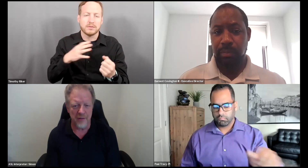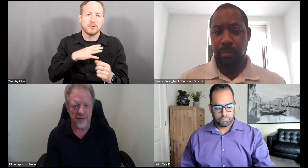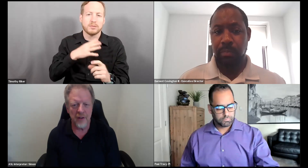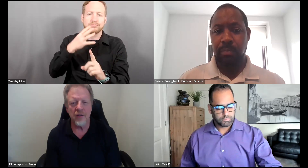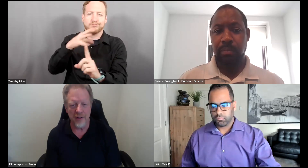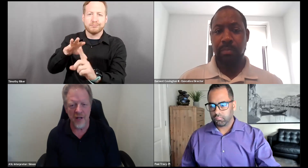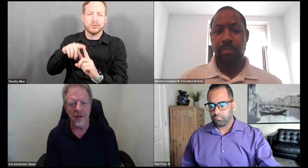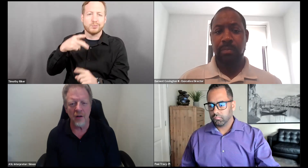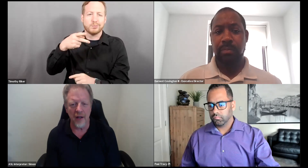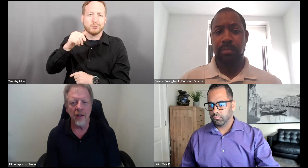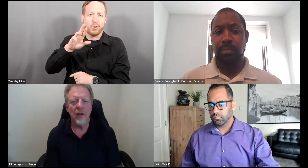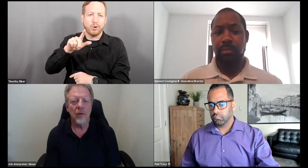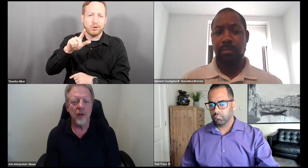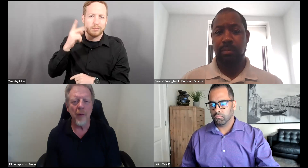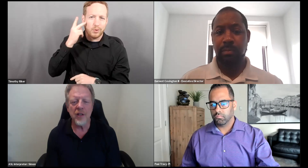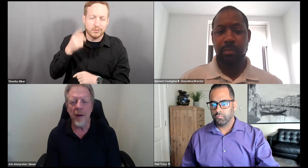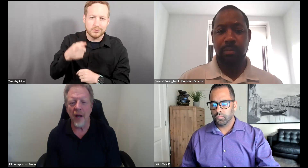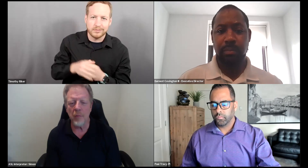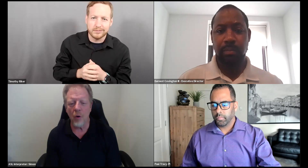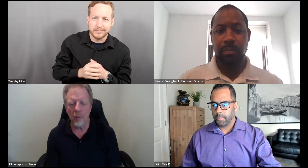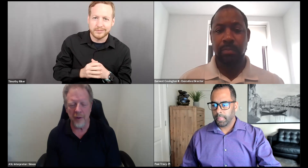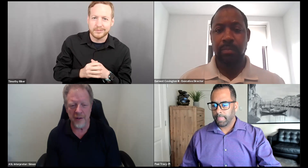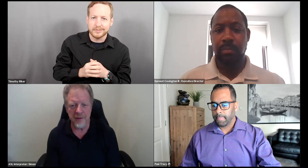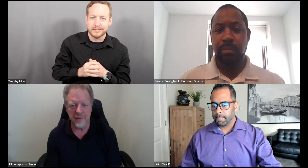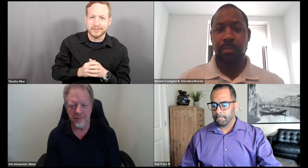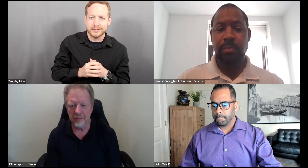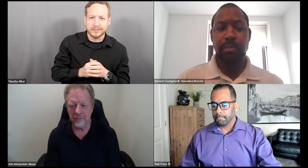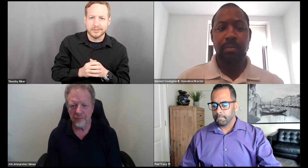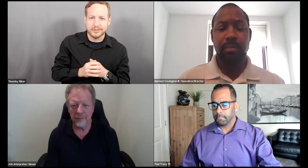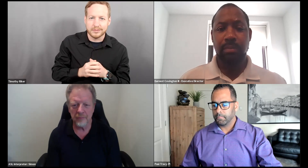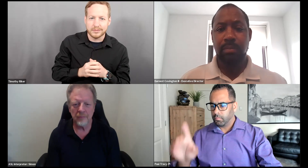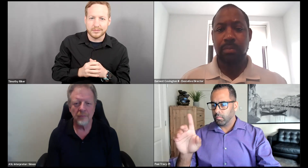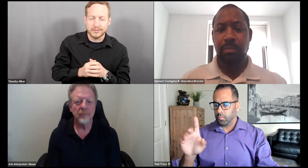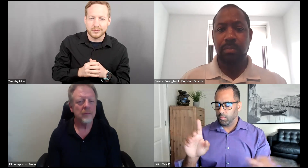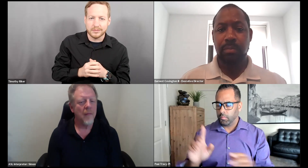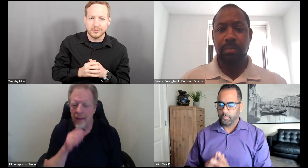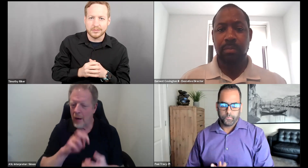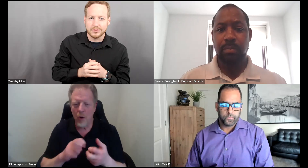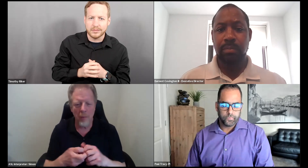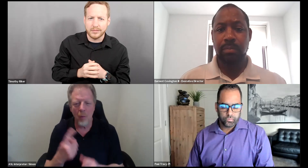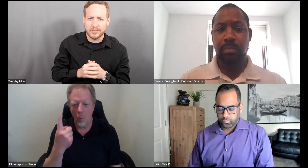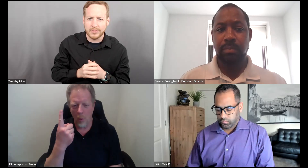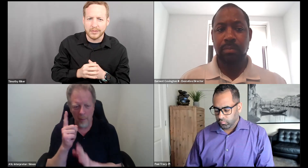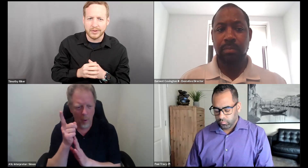for yourself? You'd rather sign? Okay. Do you mind spotlighting Paul, please? Not a problem. One moment.